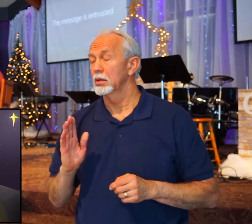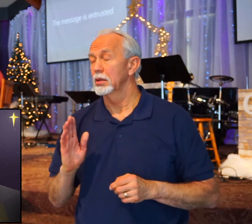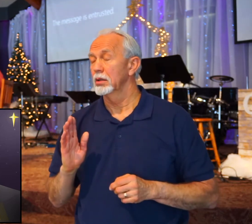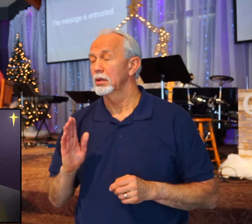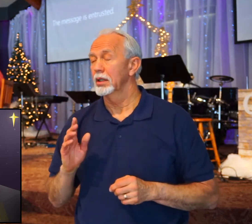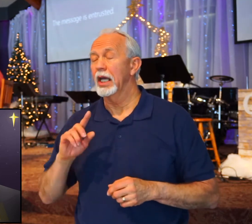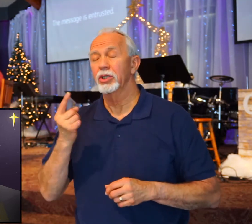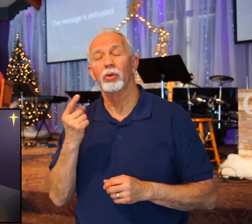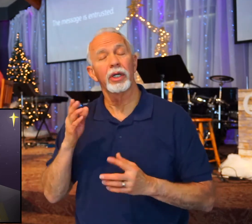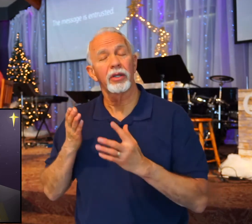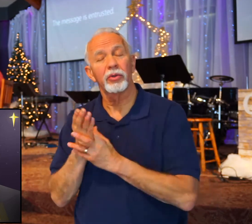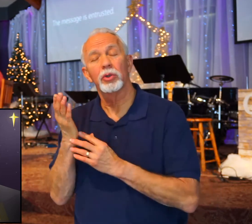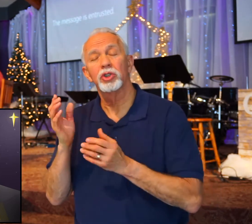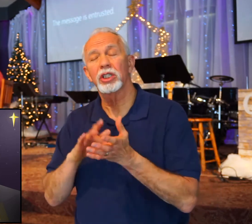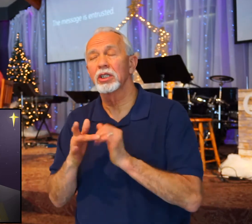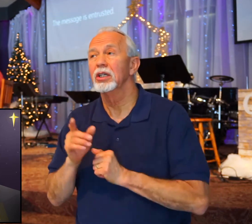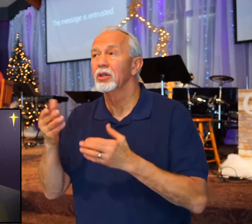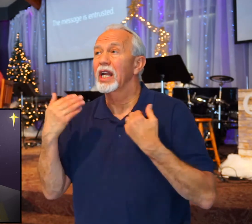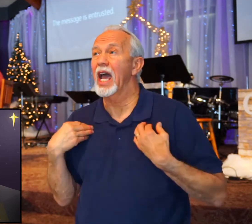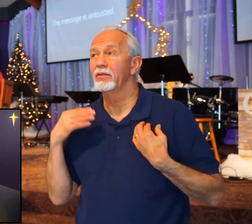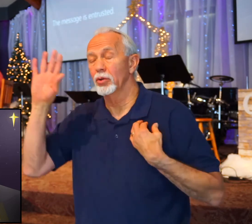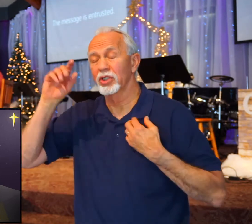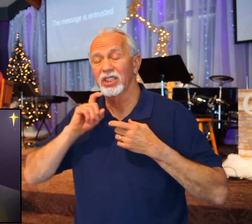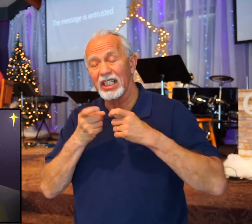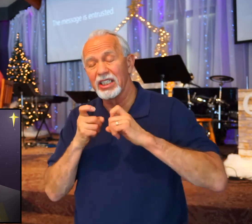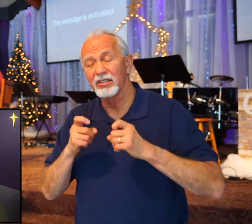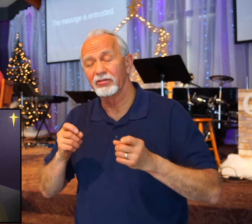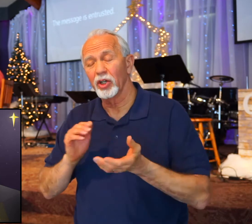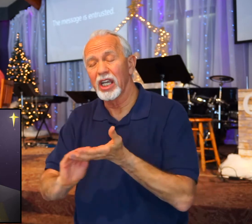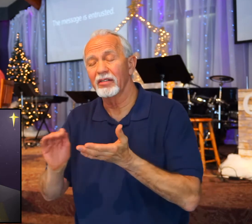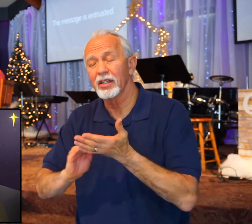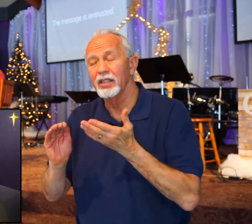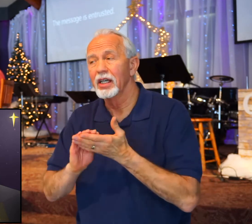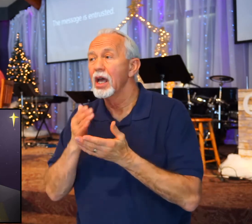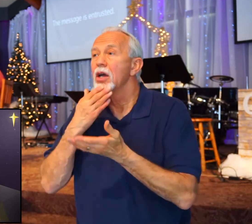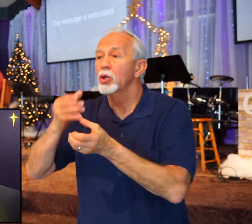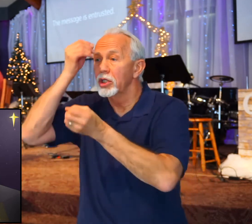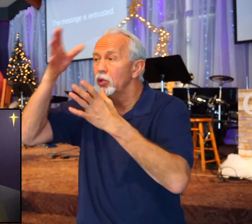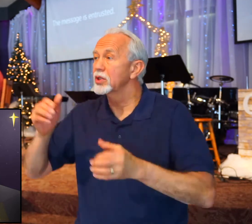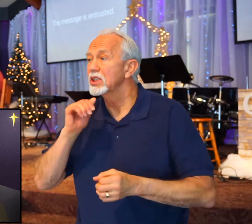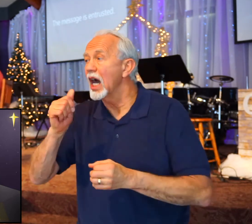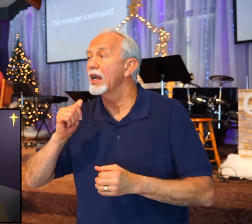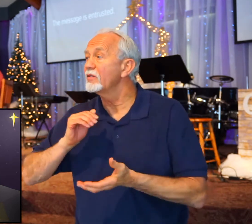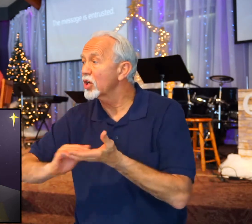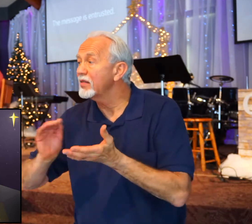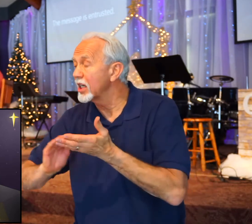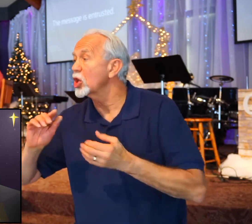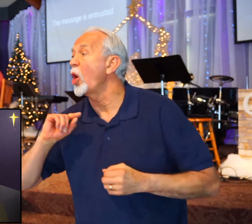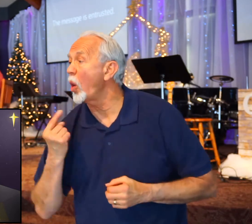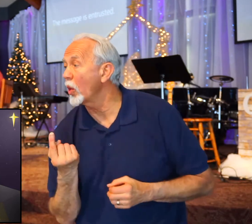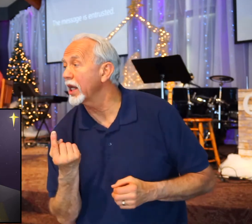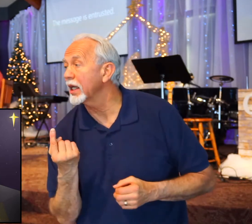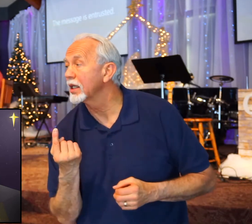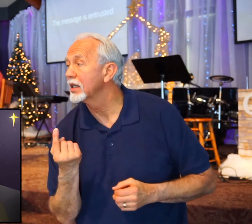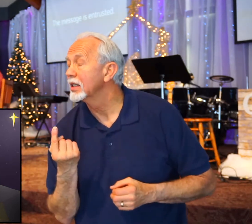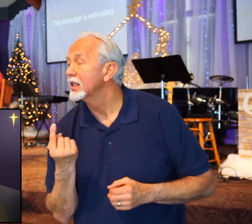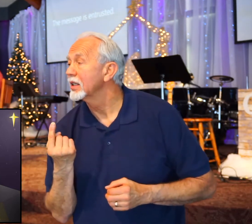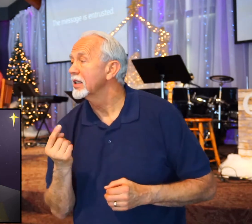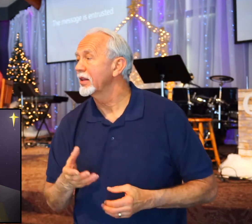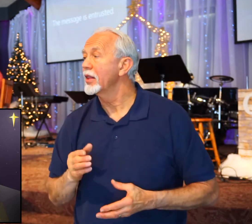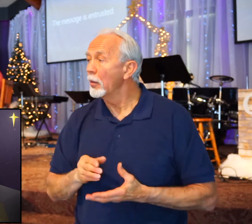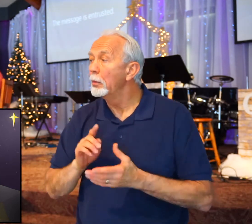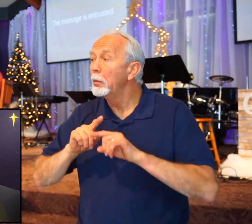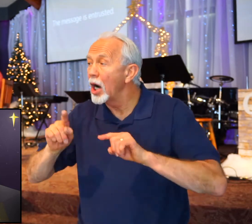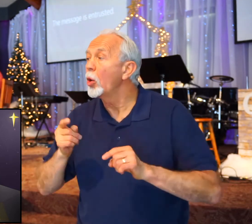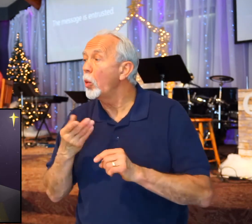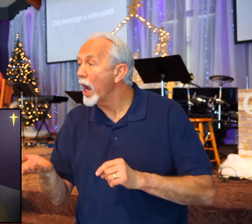It's only through Jesus you can have your sins forgiven. But listen, the good news isn't just forgiveness, as Ryan Simpson might say, but